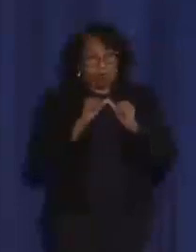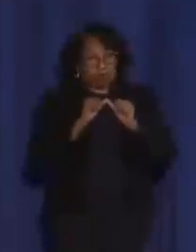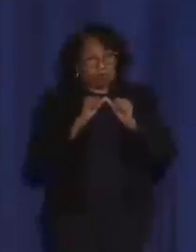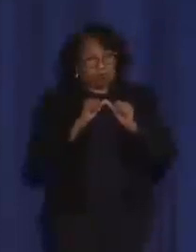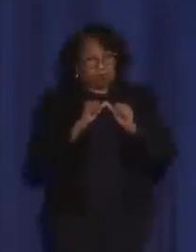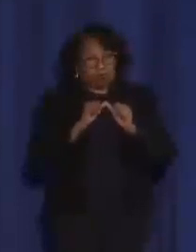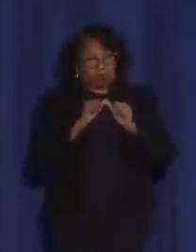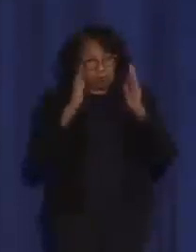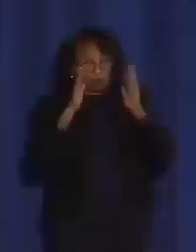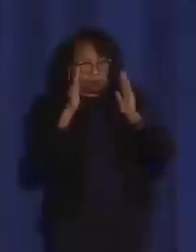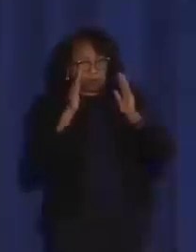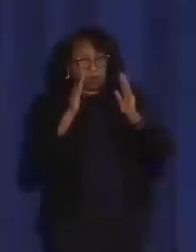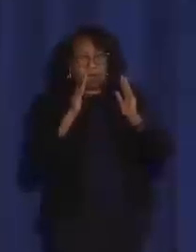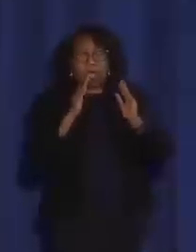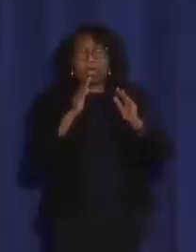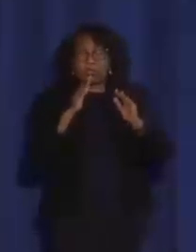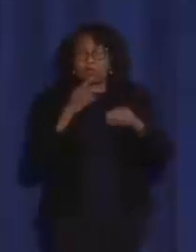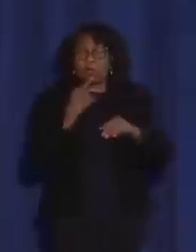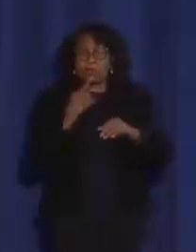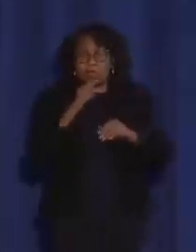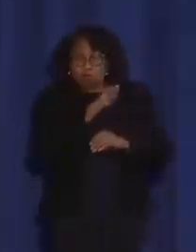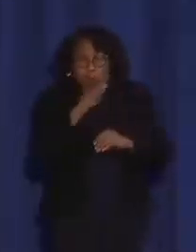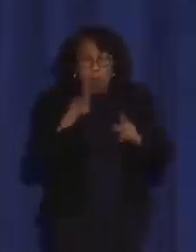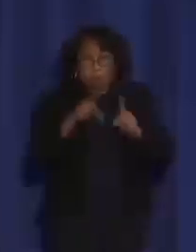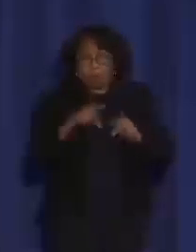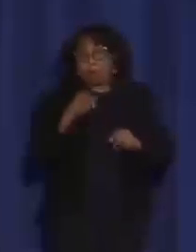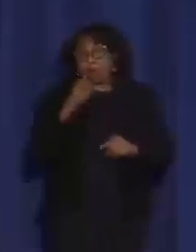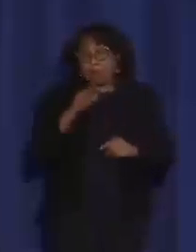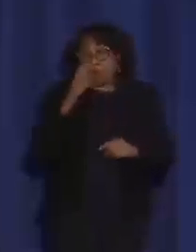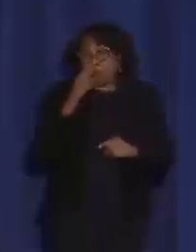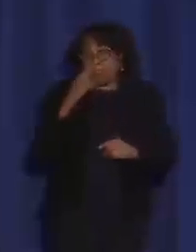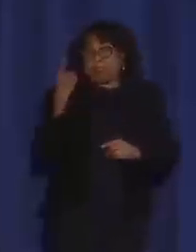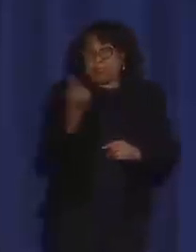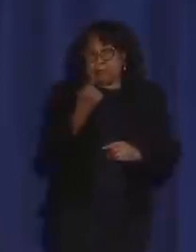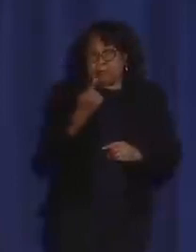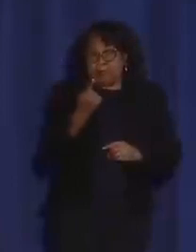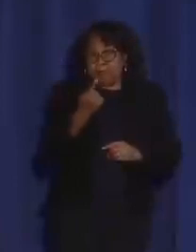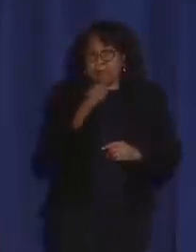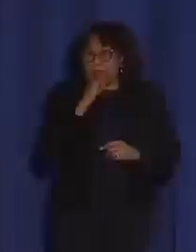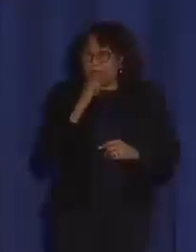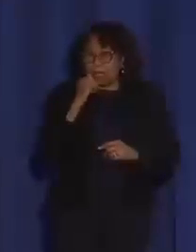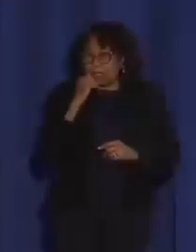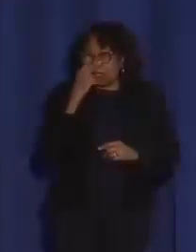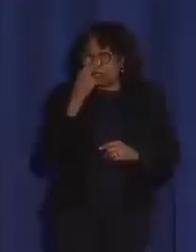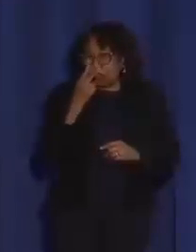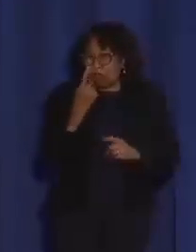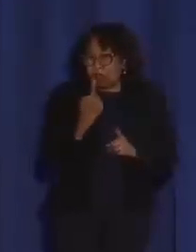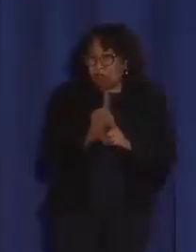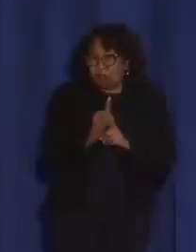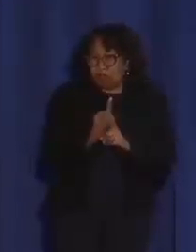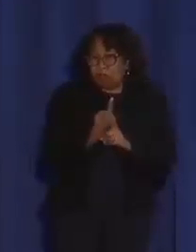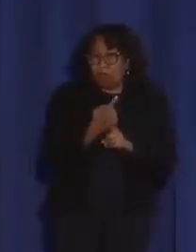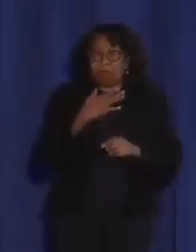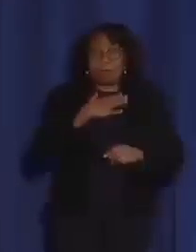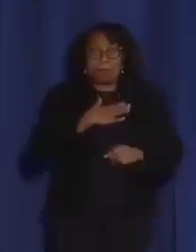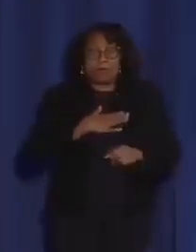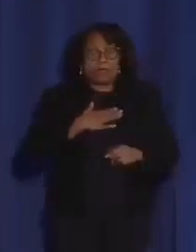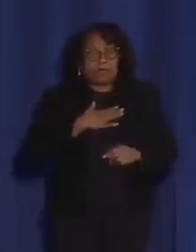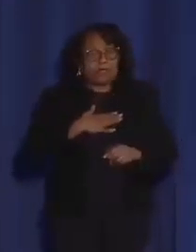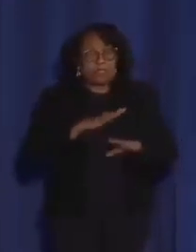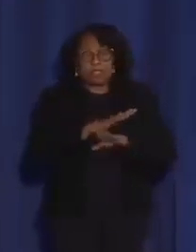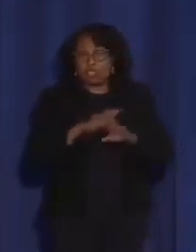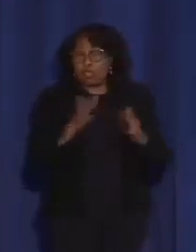And I'm calling on all Chicagoans that if you see something that doesn't look right, please